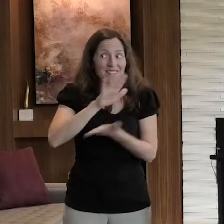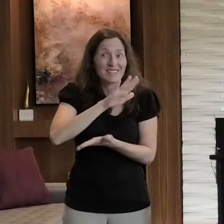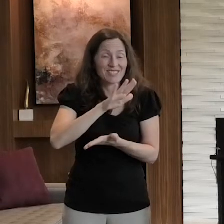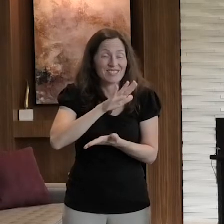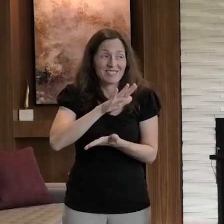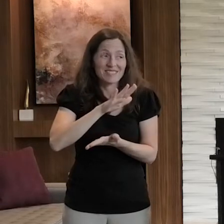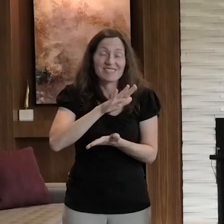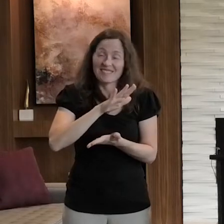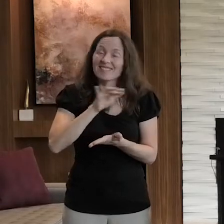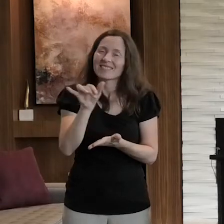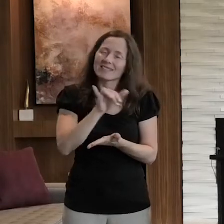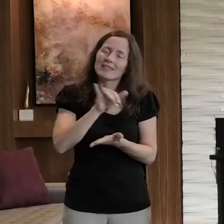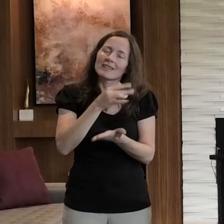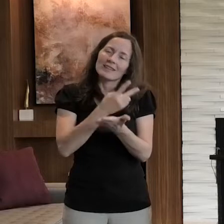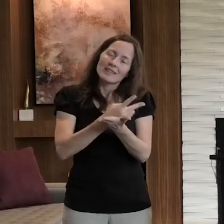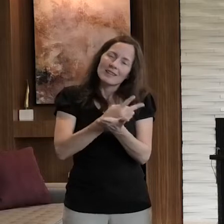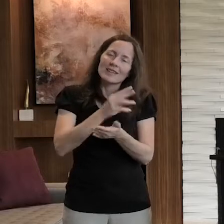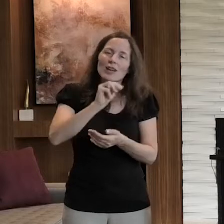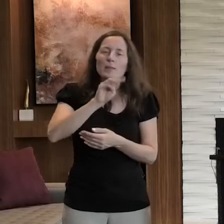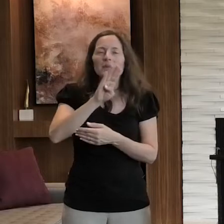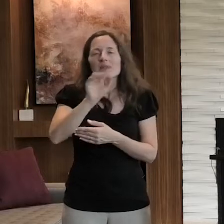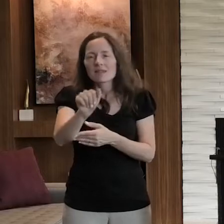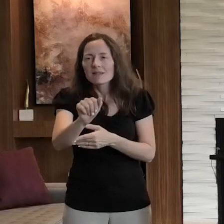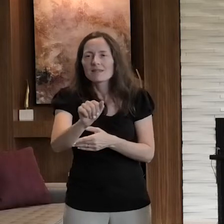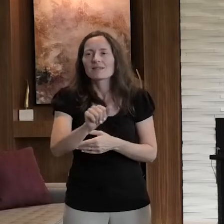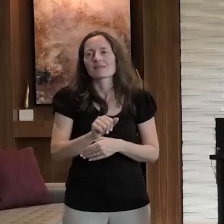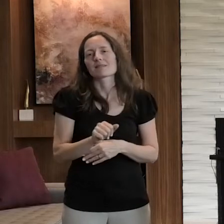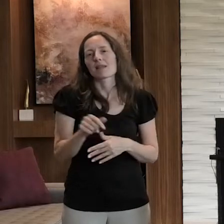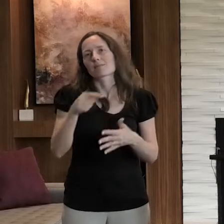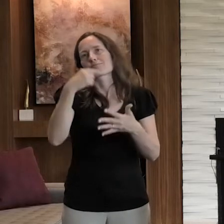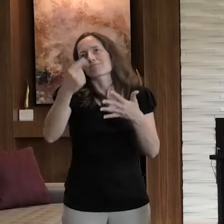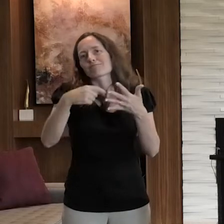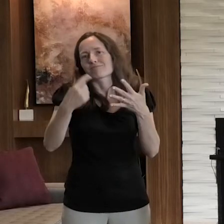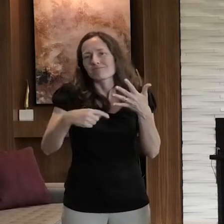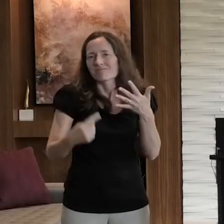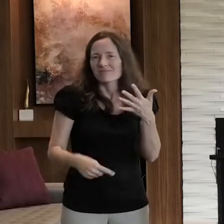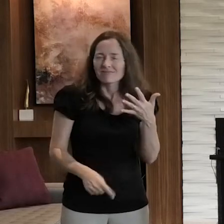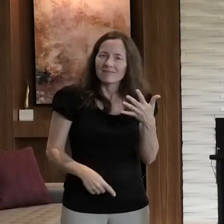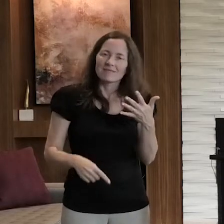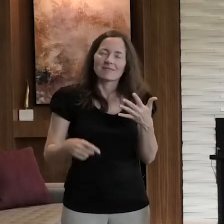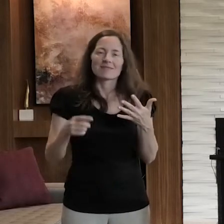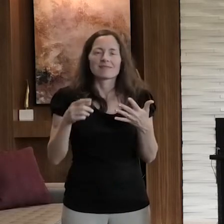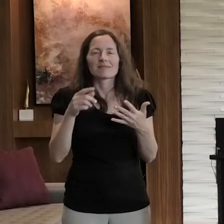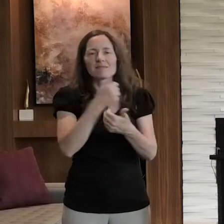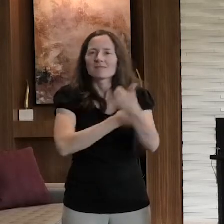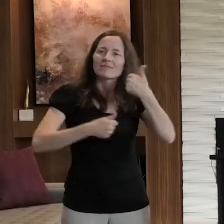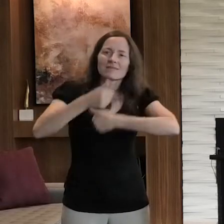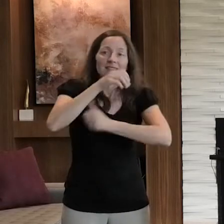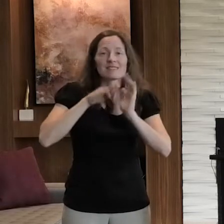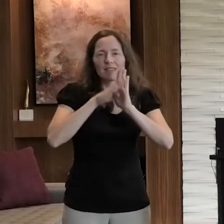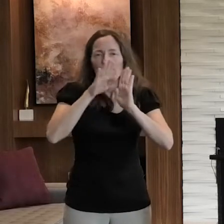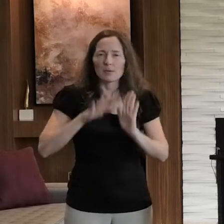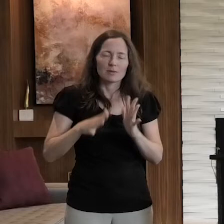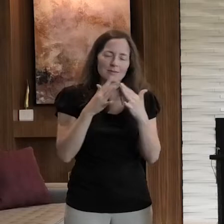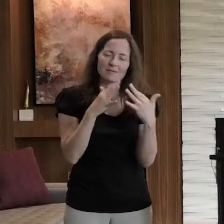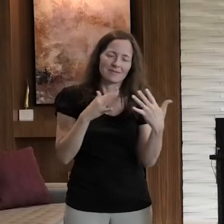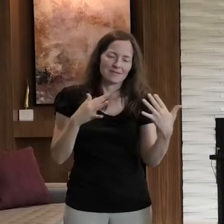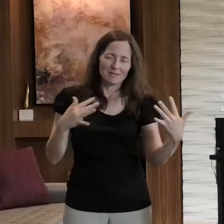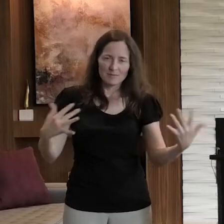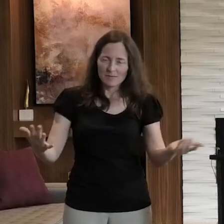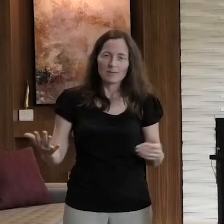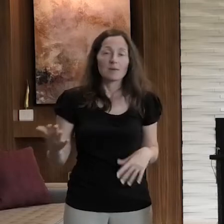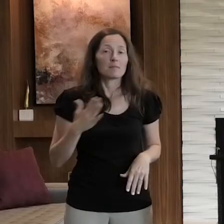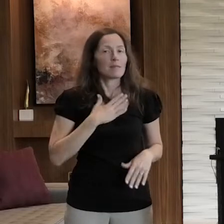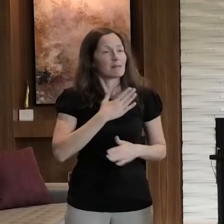He also has an MBA, and he's done all of the good things that great master developers and real estate folks do. So without further ado, it is